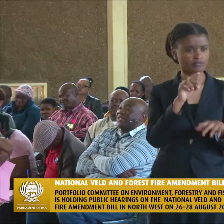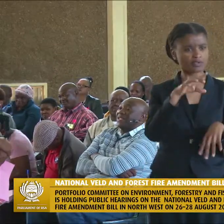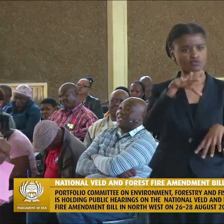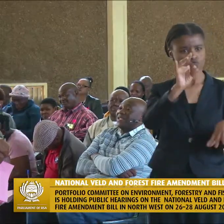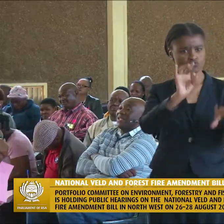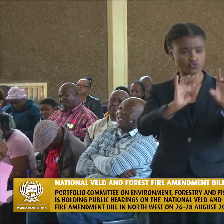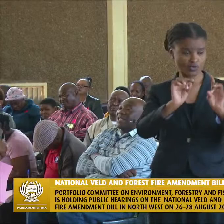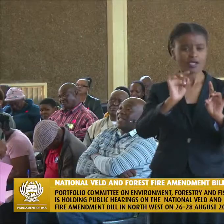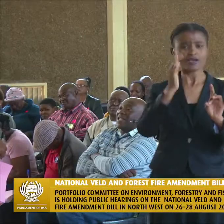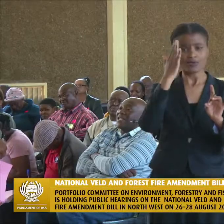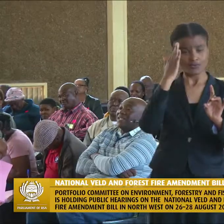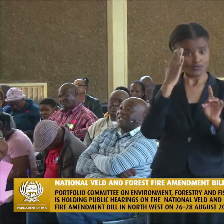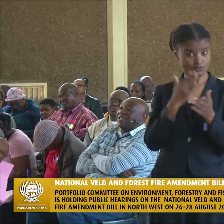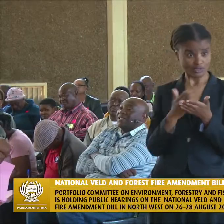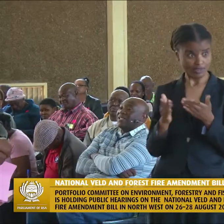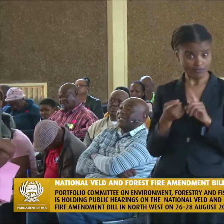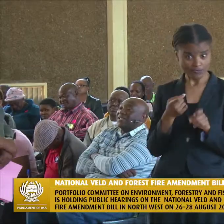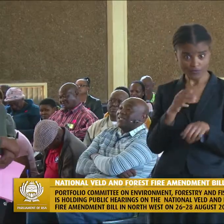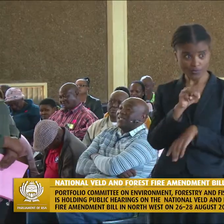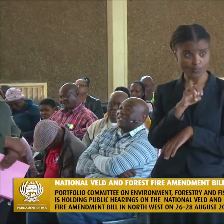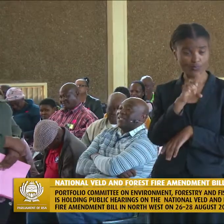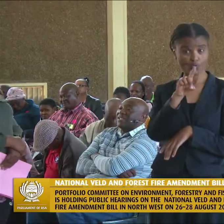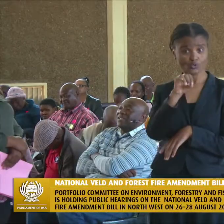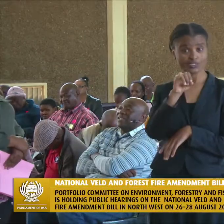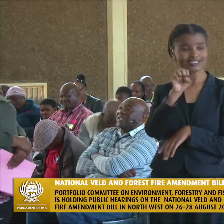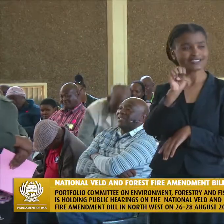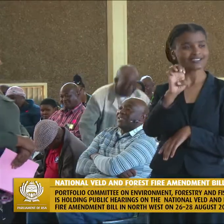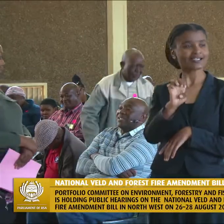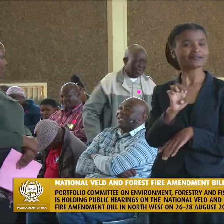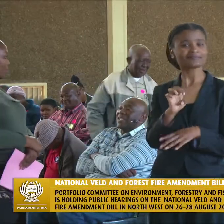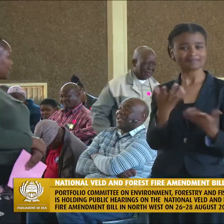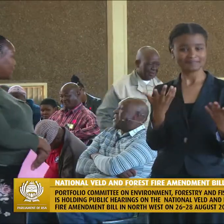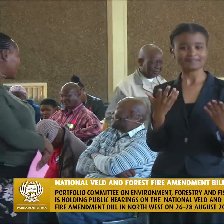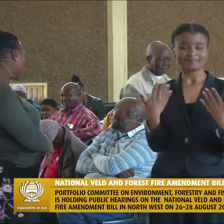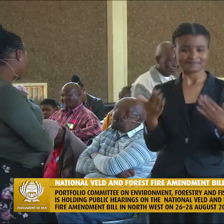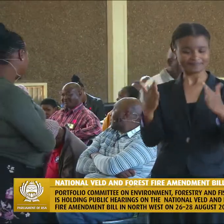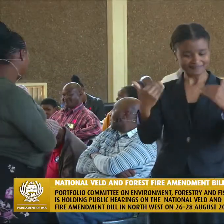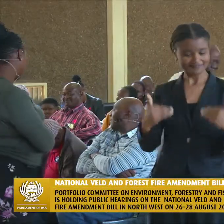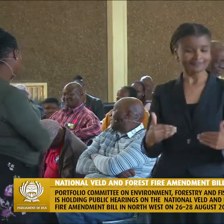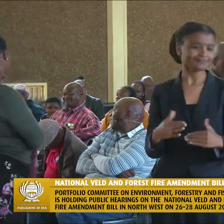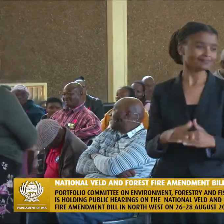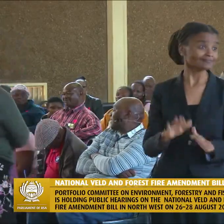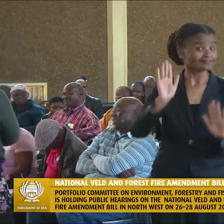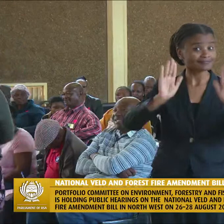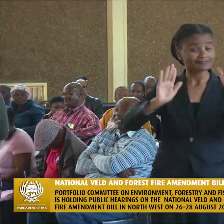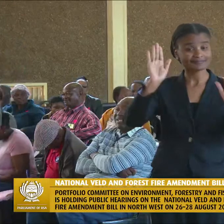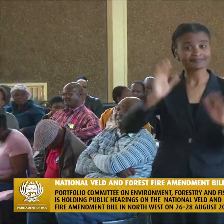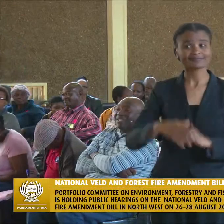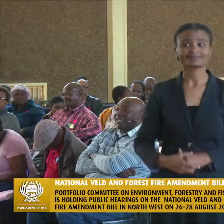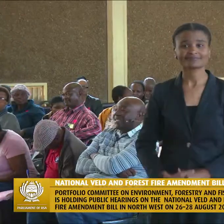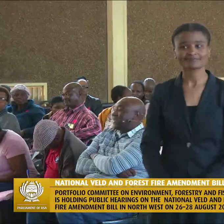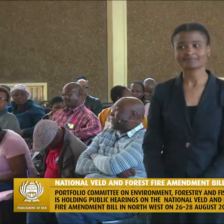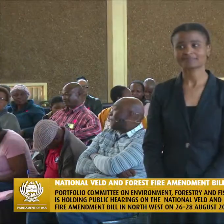somebody's from moody's let's go the left holuna and san diego